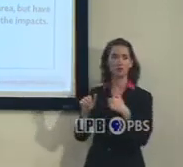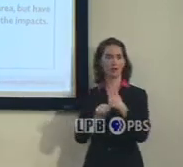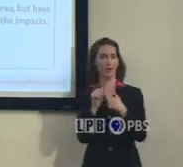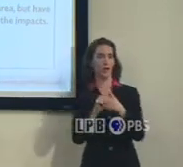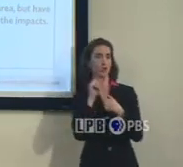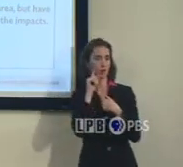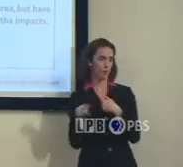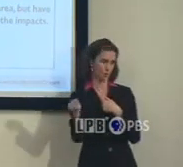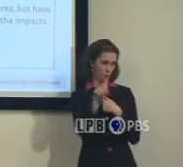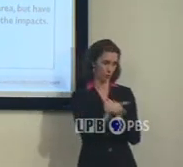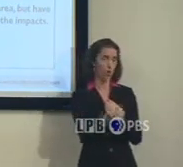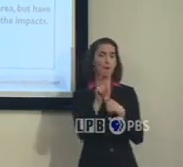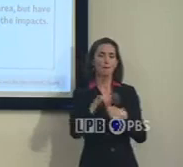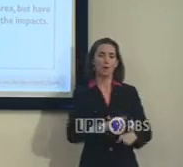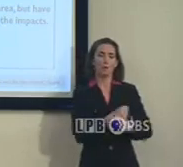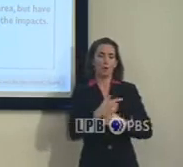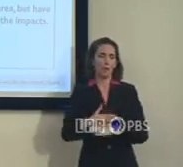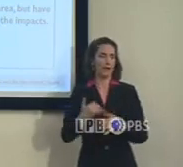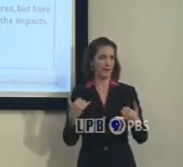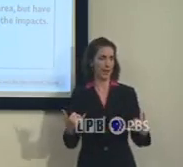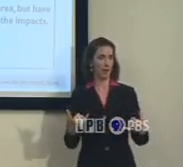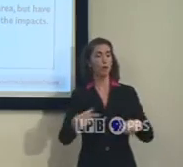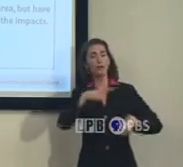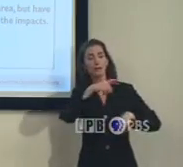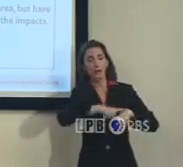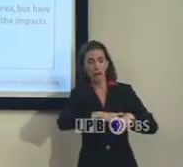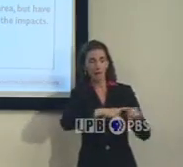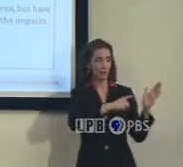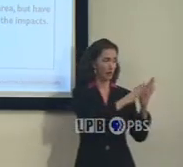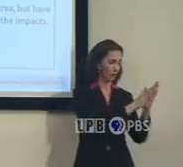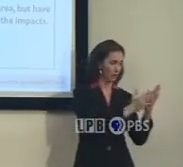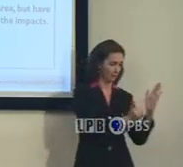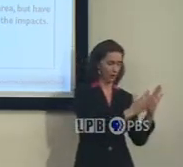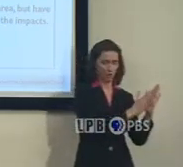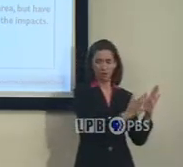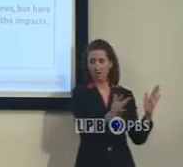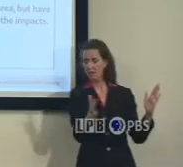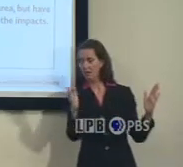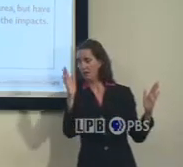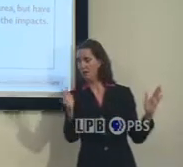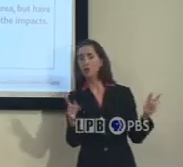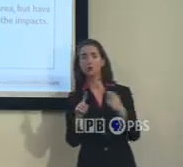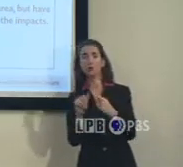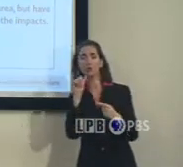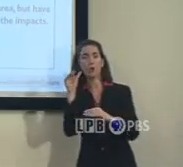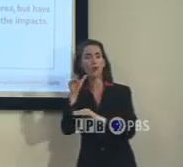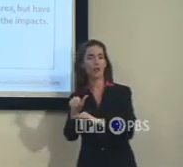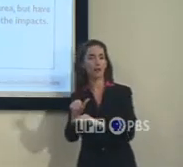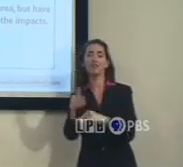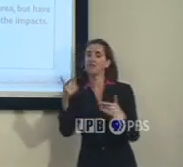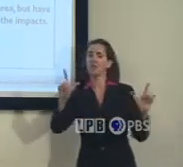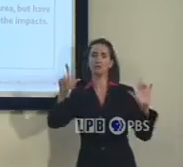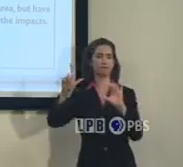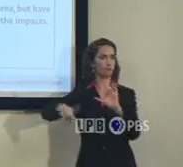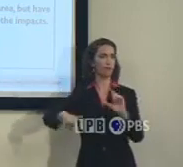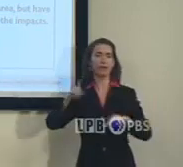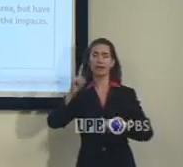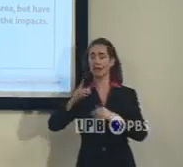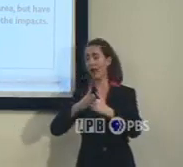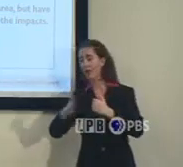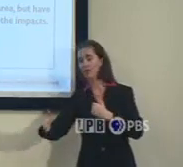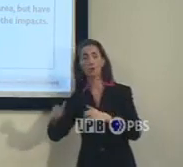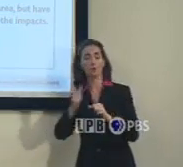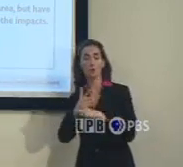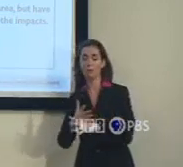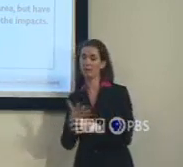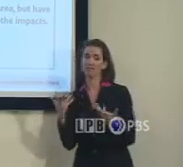make preparations, and your window for that will close sometime during the evening tomorrow so that you can get that